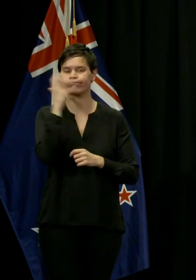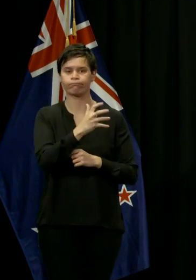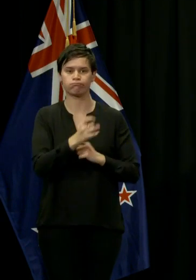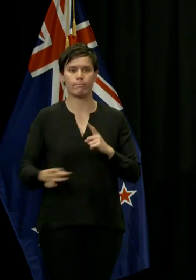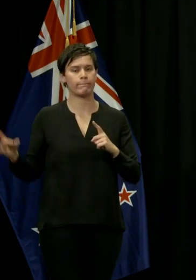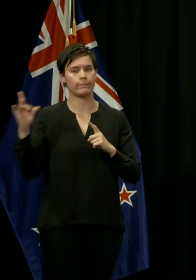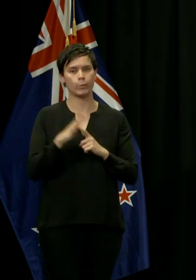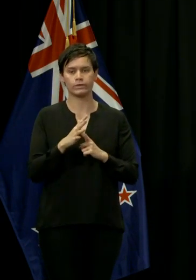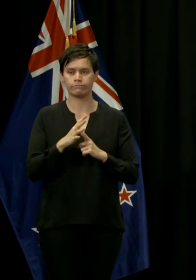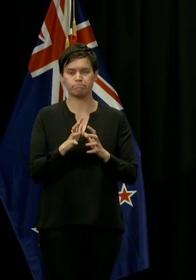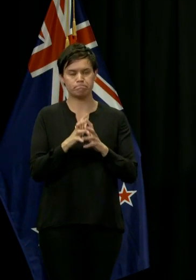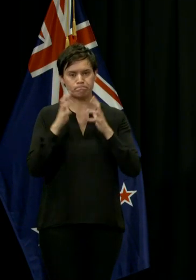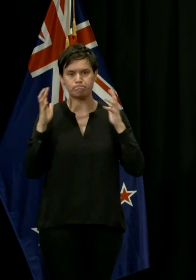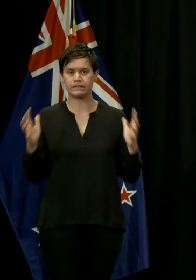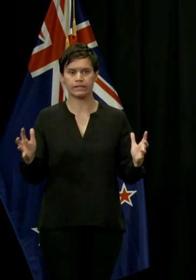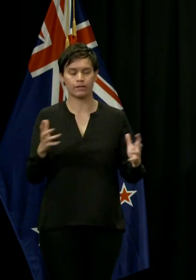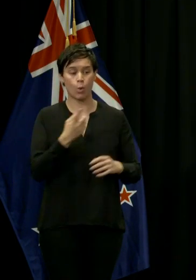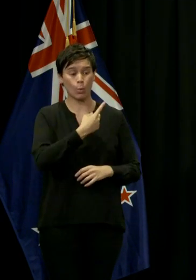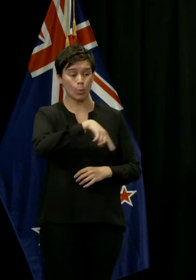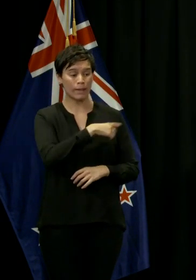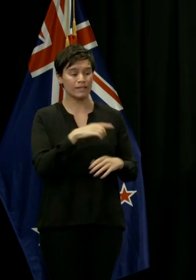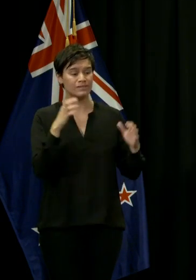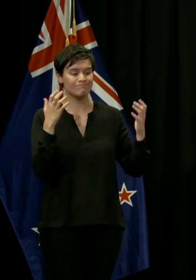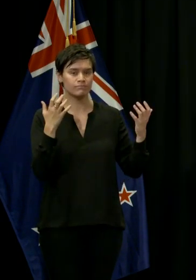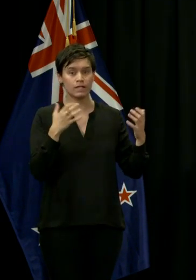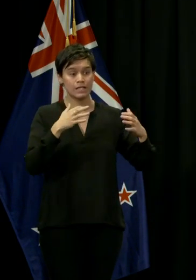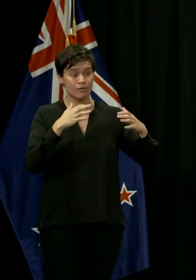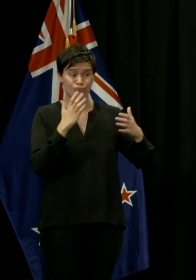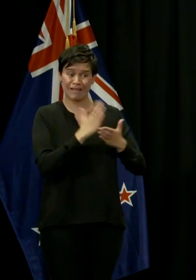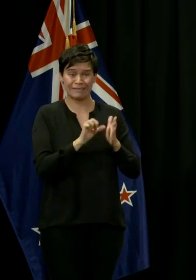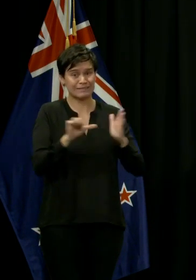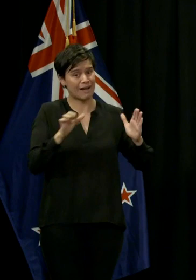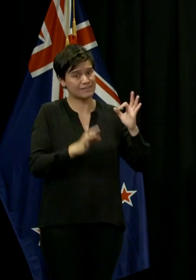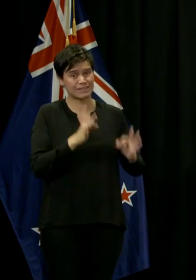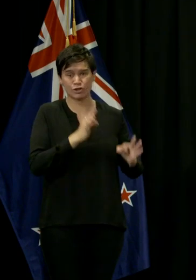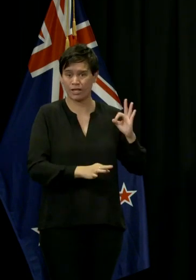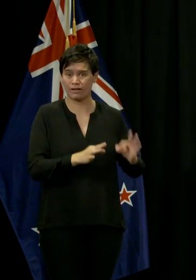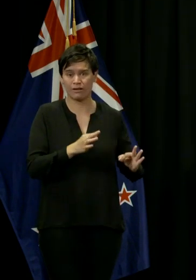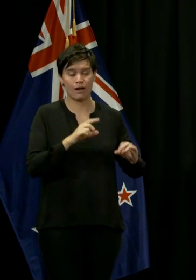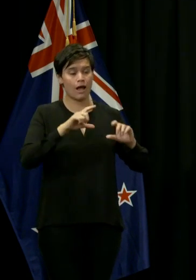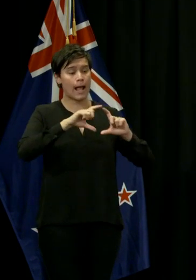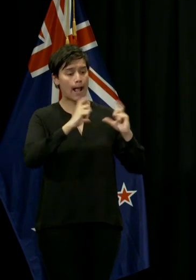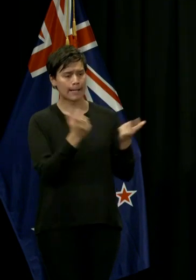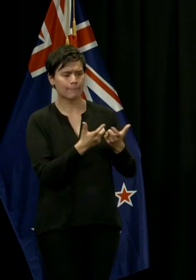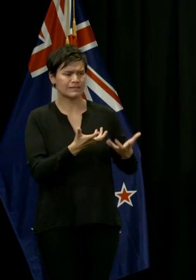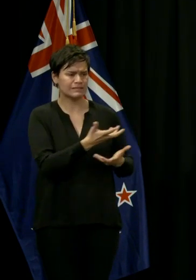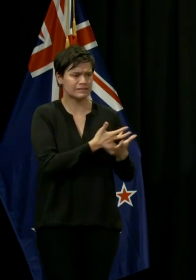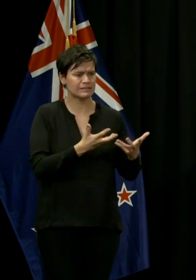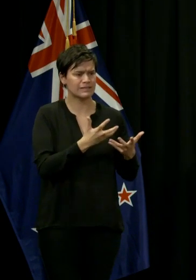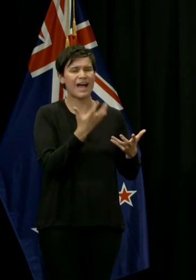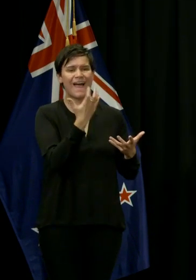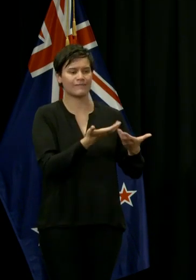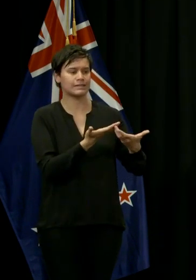did not take this decision lightly. As we concluded Cabinet today, we were equally in the extraordinary position of having split into 2